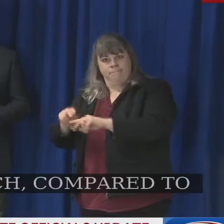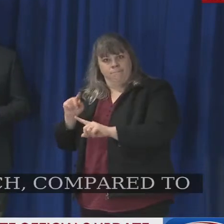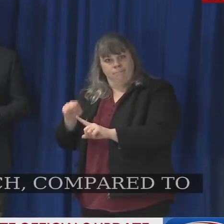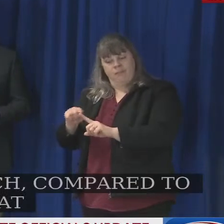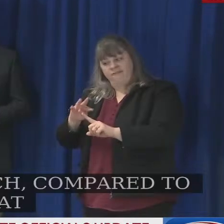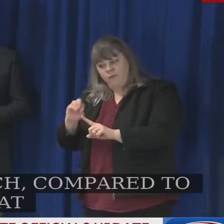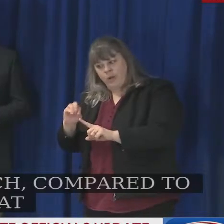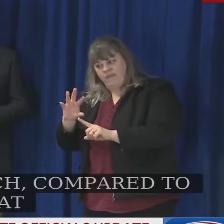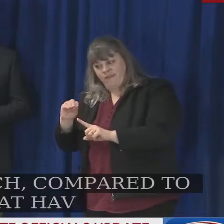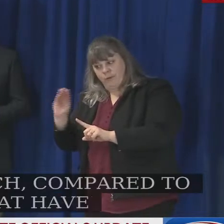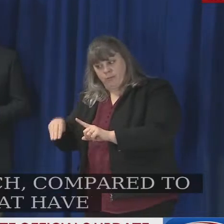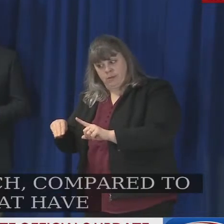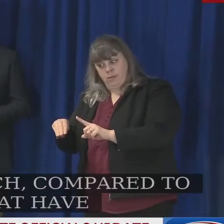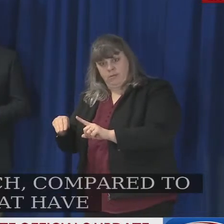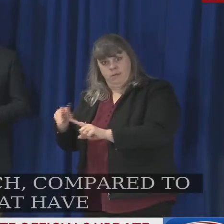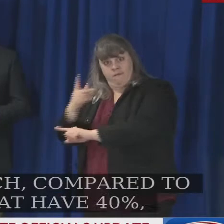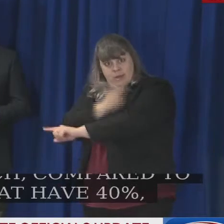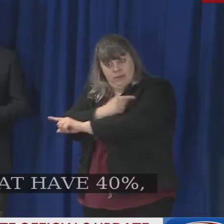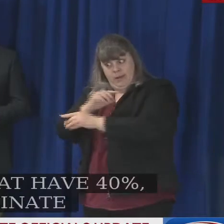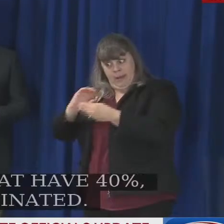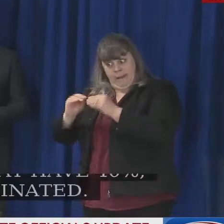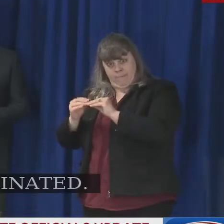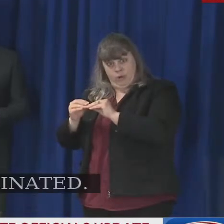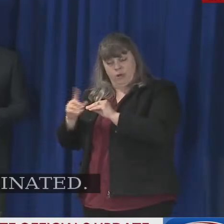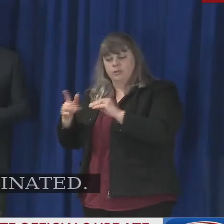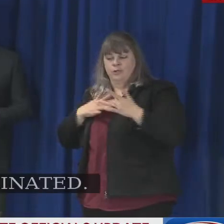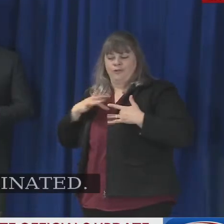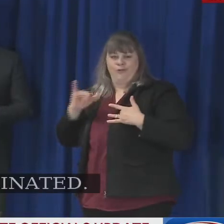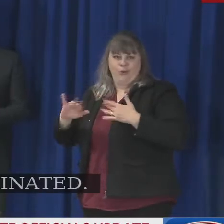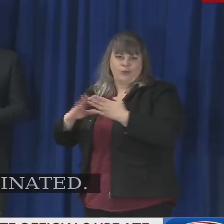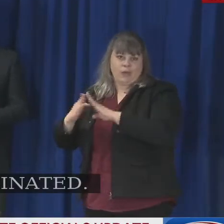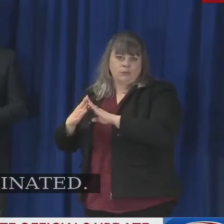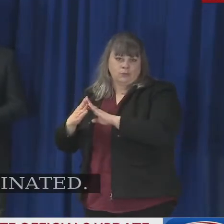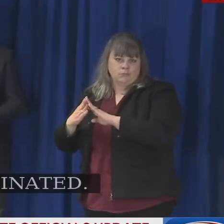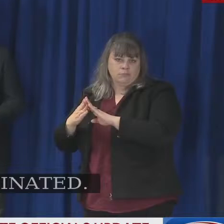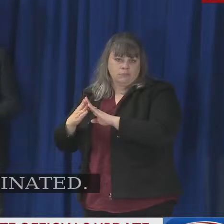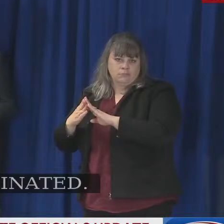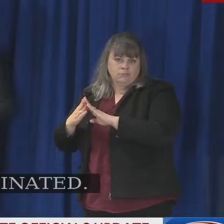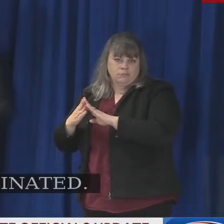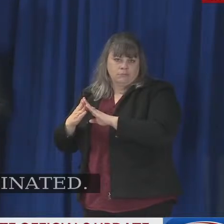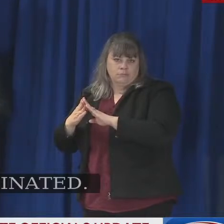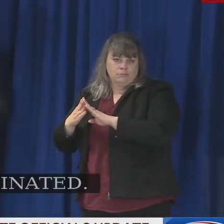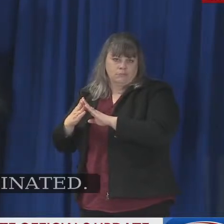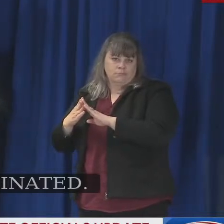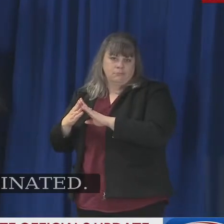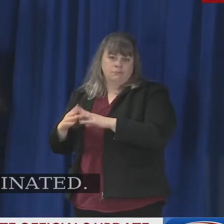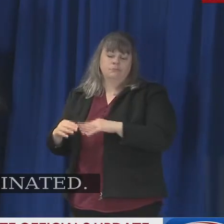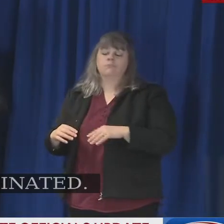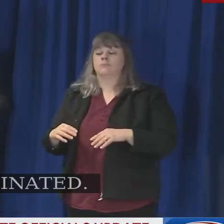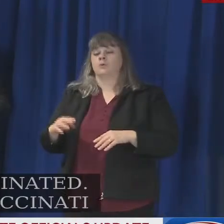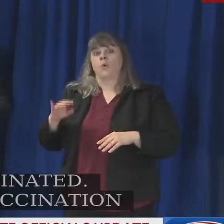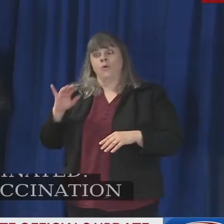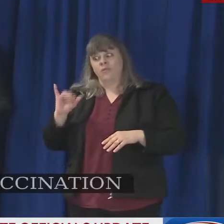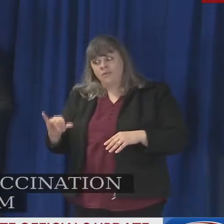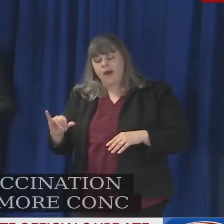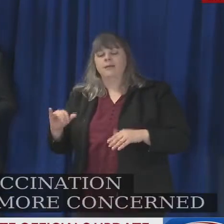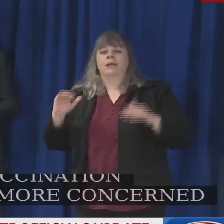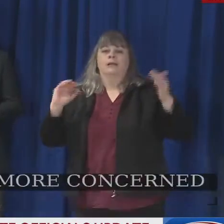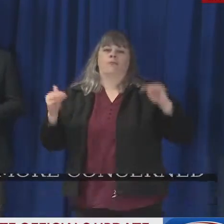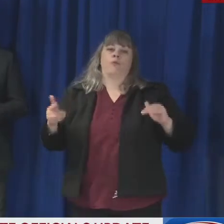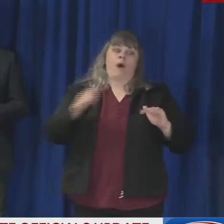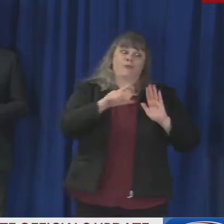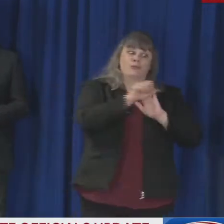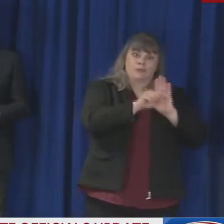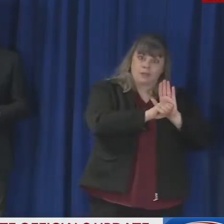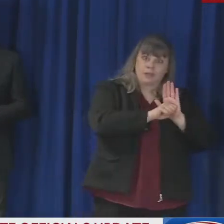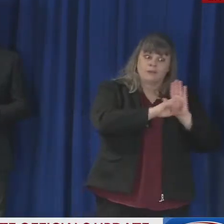40-50% vaccination level that we are more concerned about, and is more similar to what's some of the vaccination levels seen in other parts of the